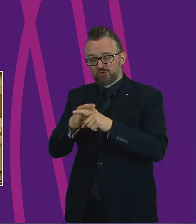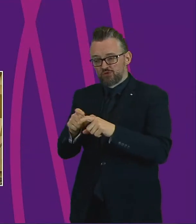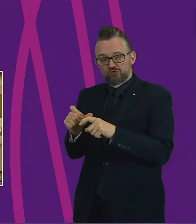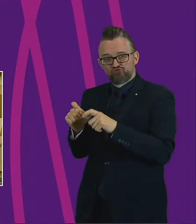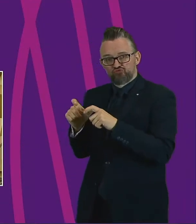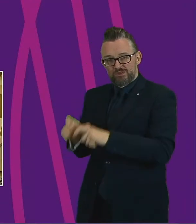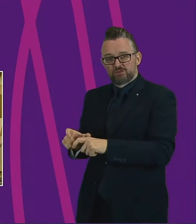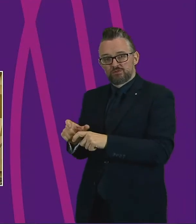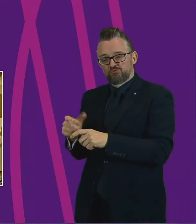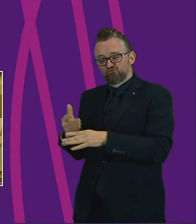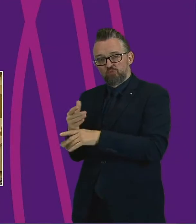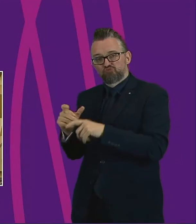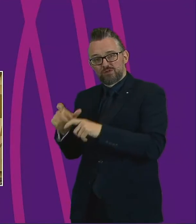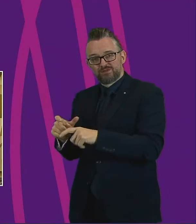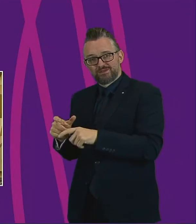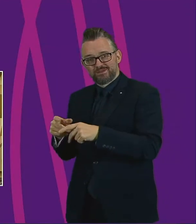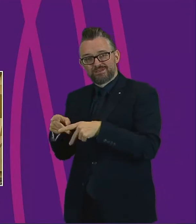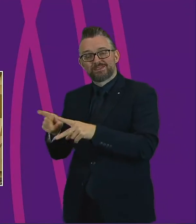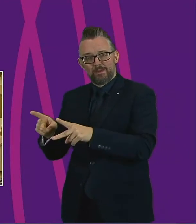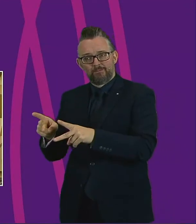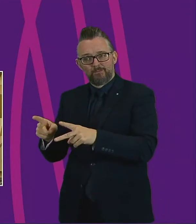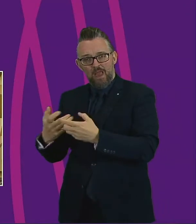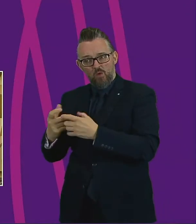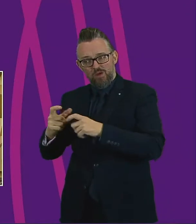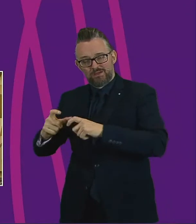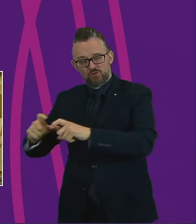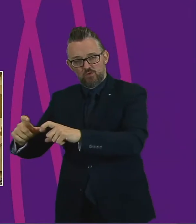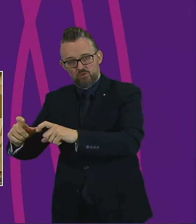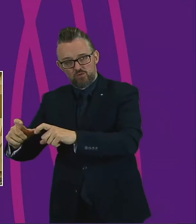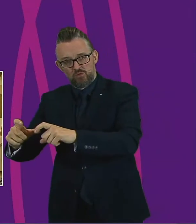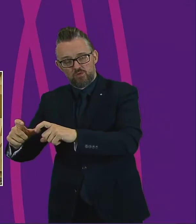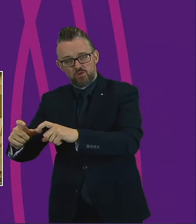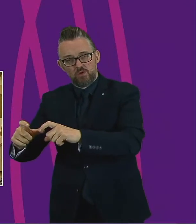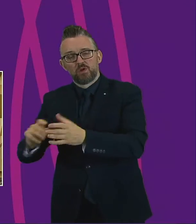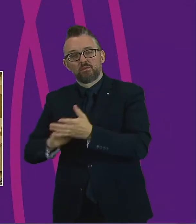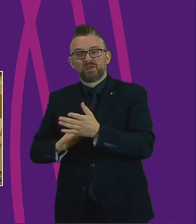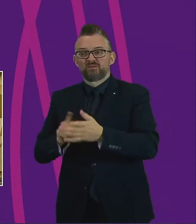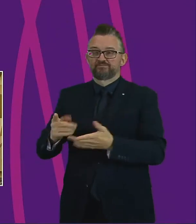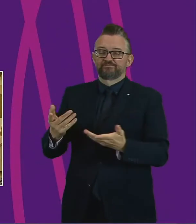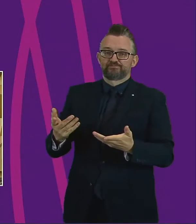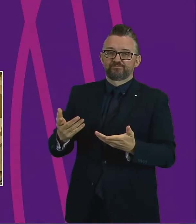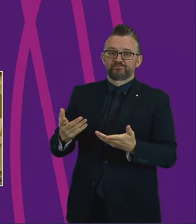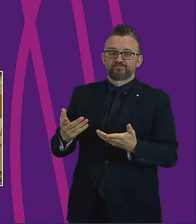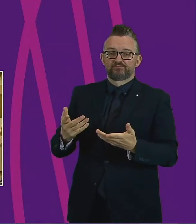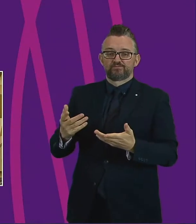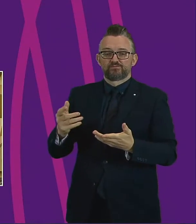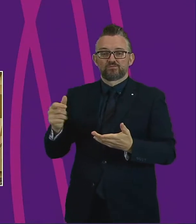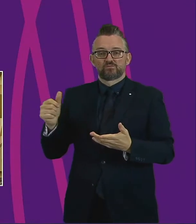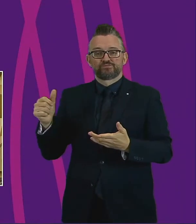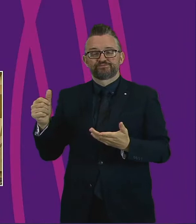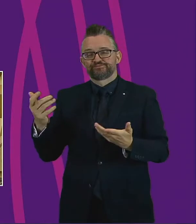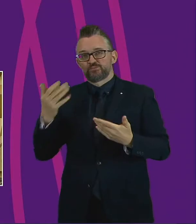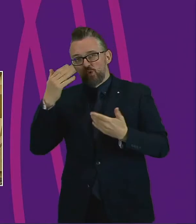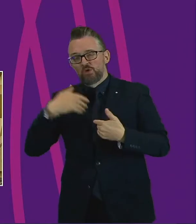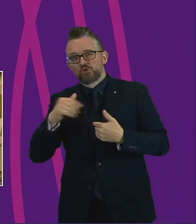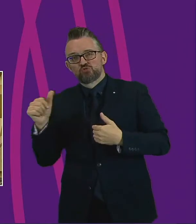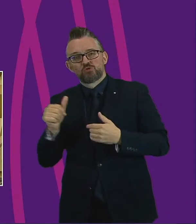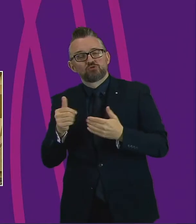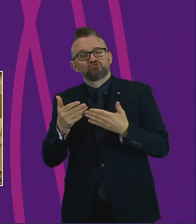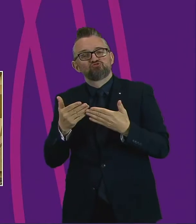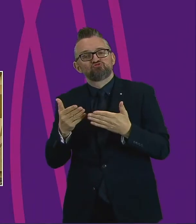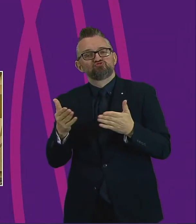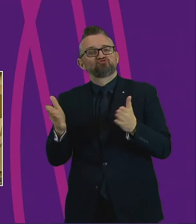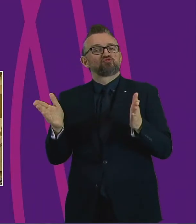the job retention scheme, the extension of the job retention scheme, whether that is should be on a general basis or